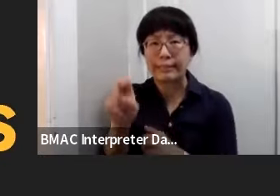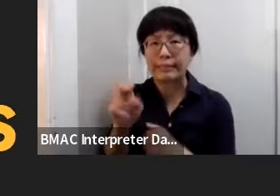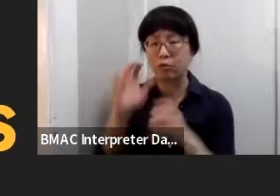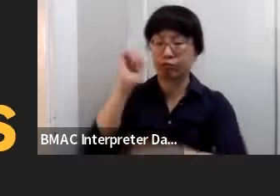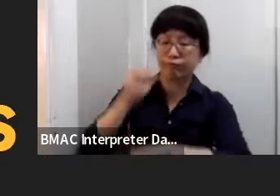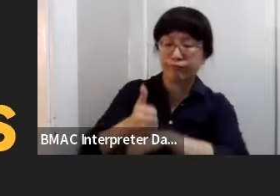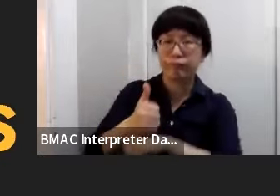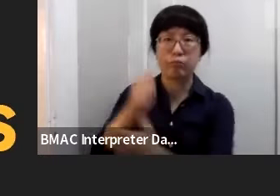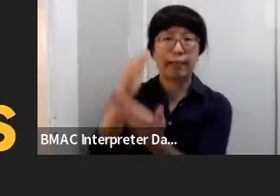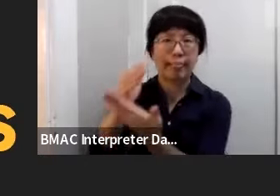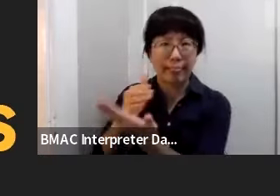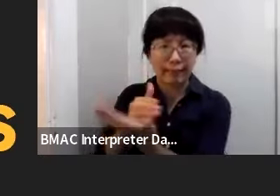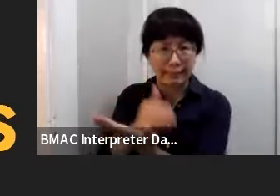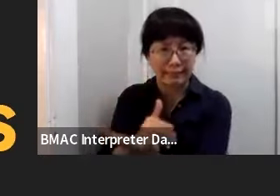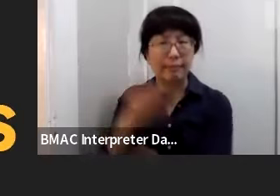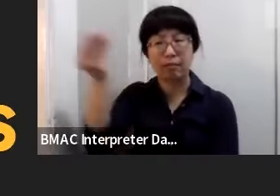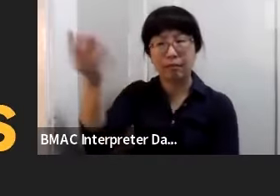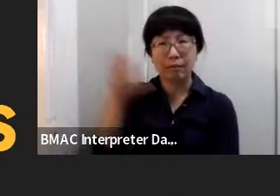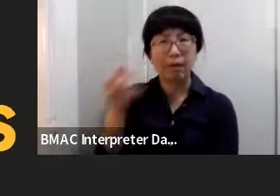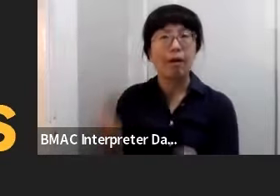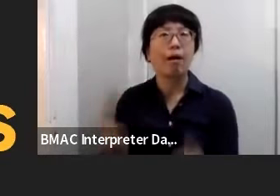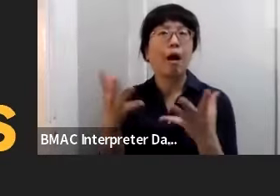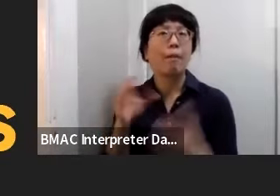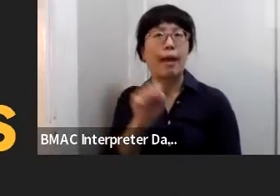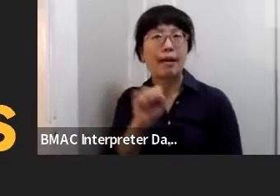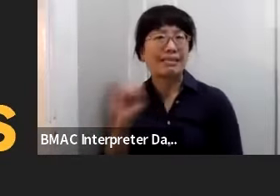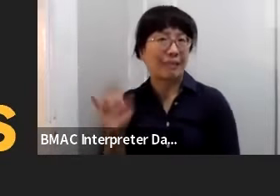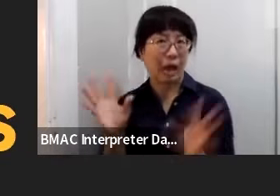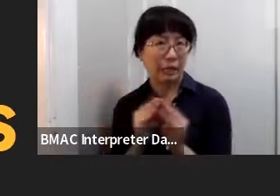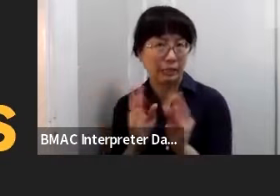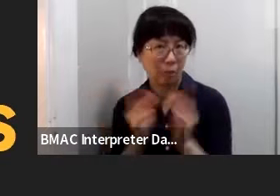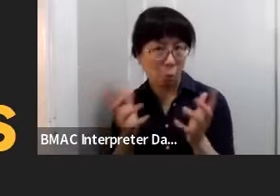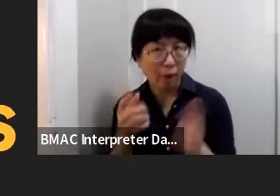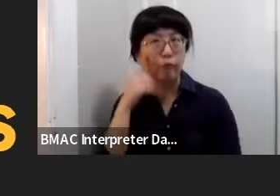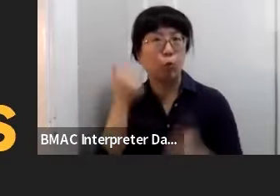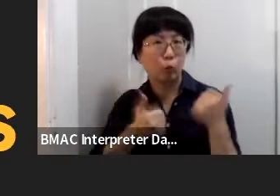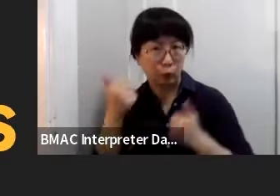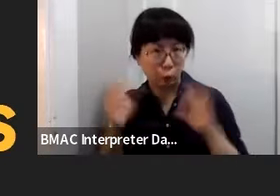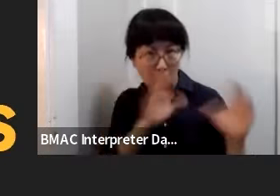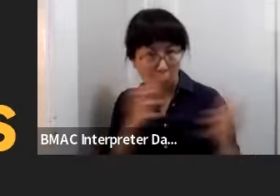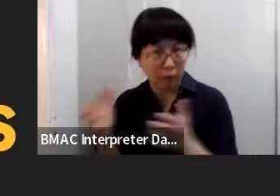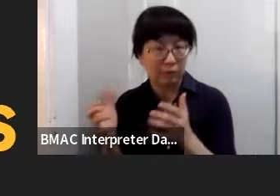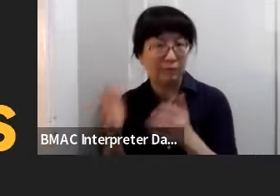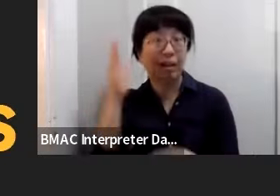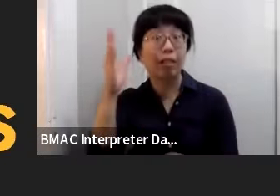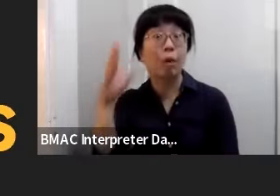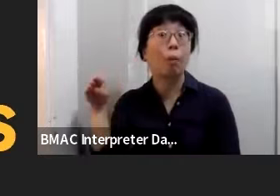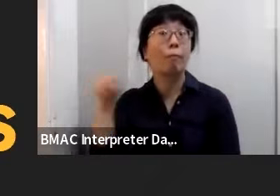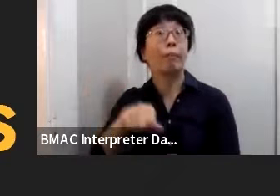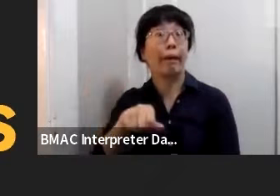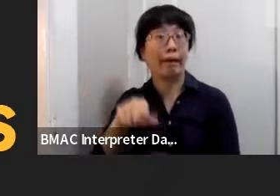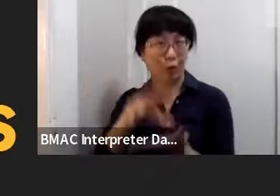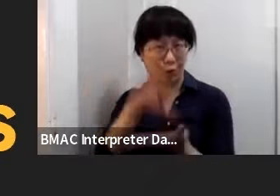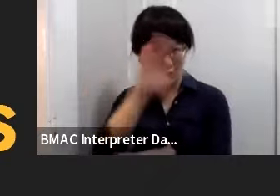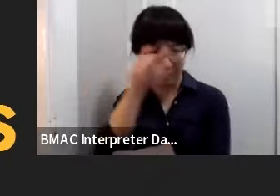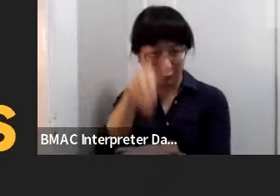The associate deans will let us know how many SI sections they would like and for which courses, and they would pay the Learning Center to make sure